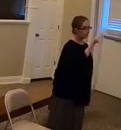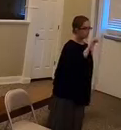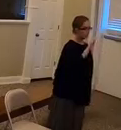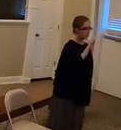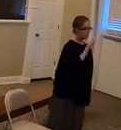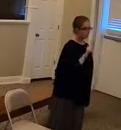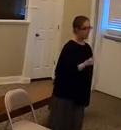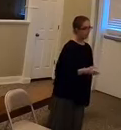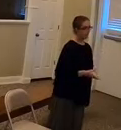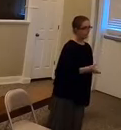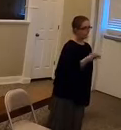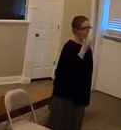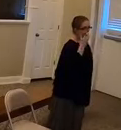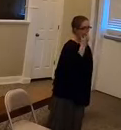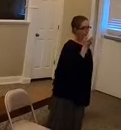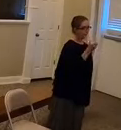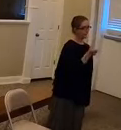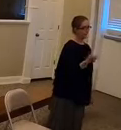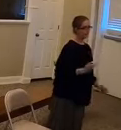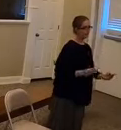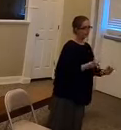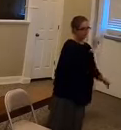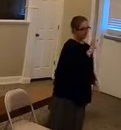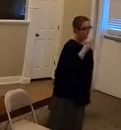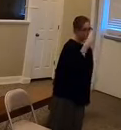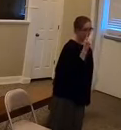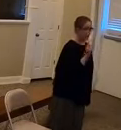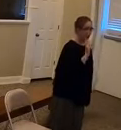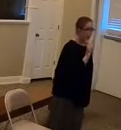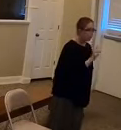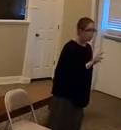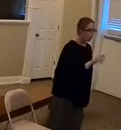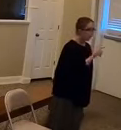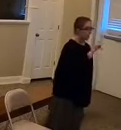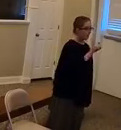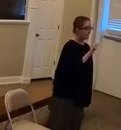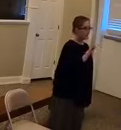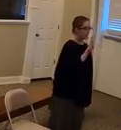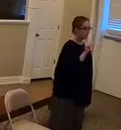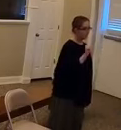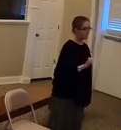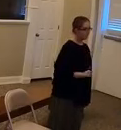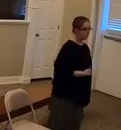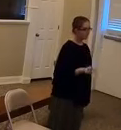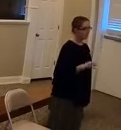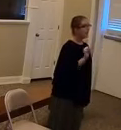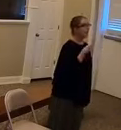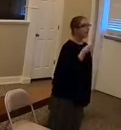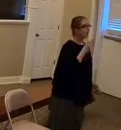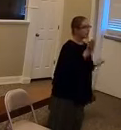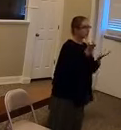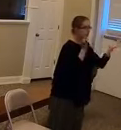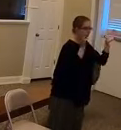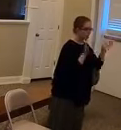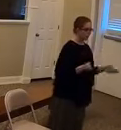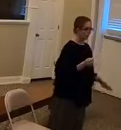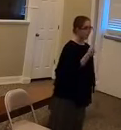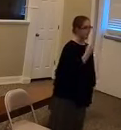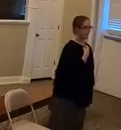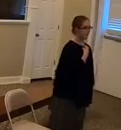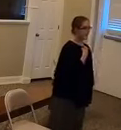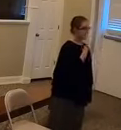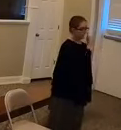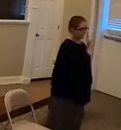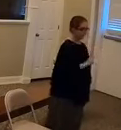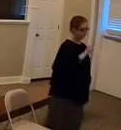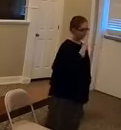when they had called him unto David, the king said unto him, art thou Ziba? And he said, thy servant is he.